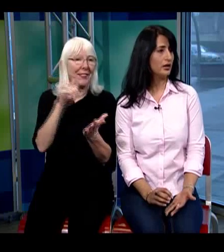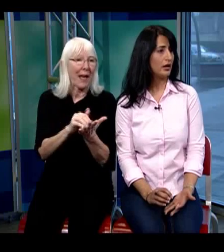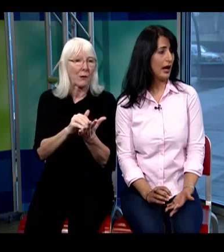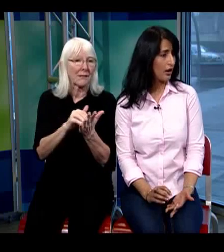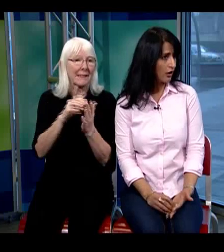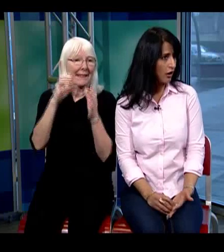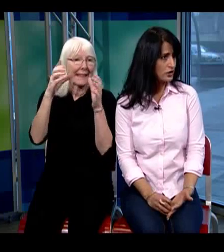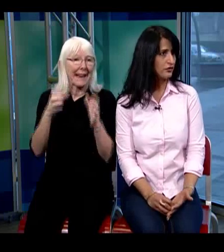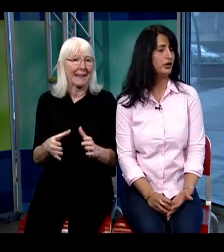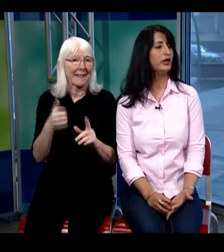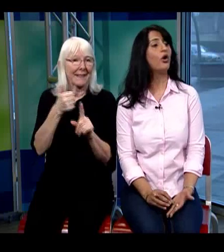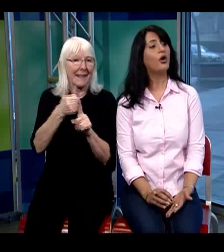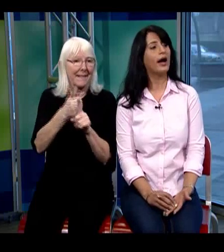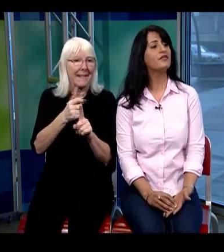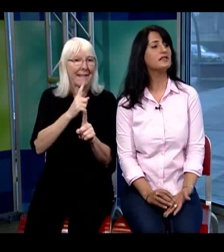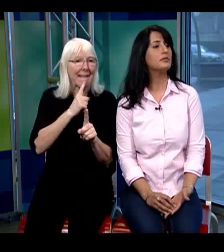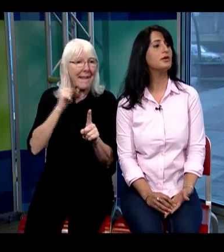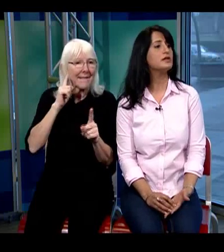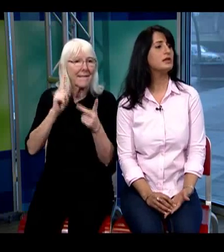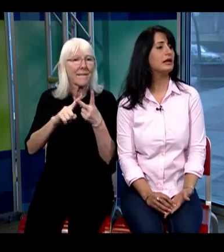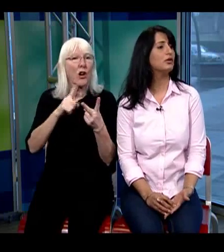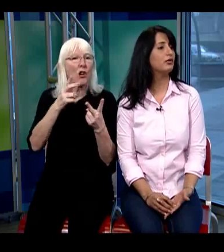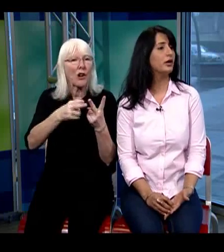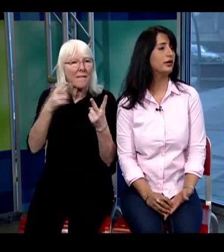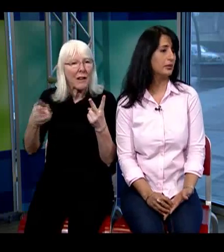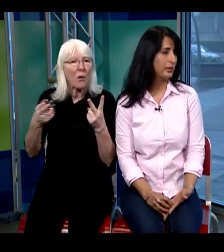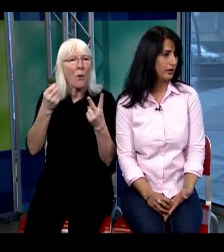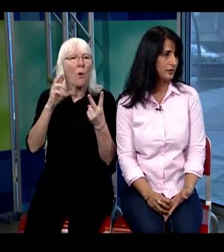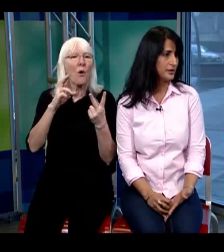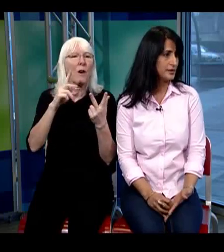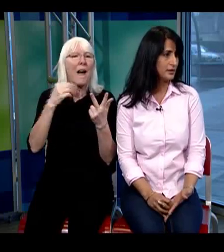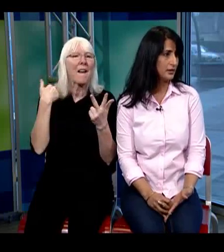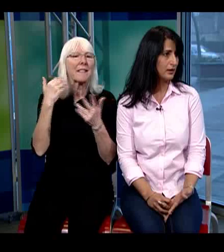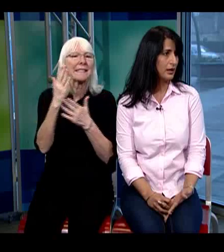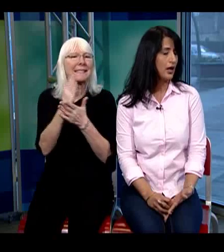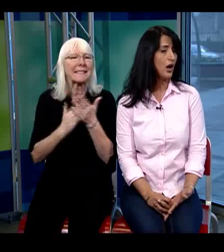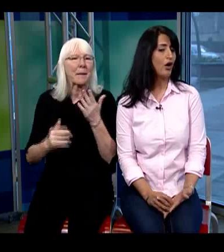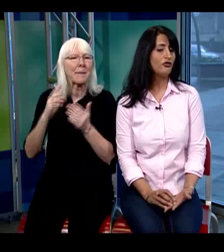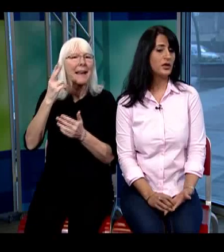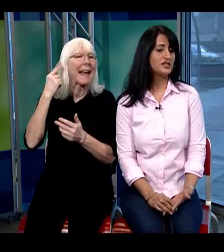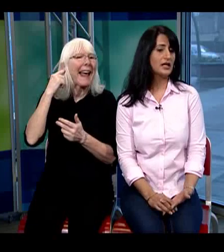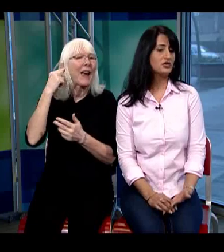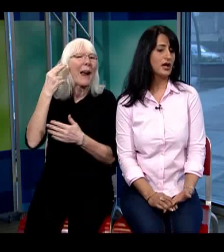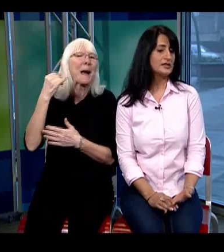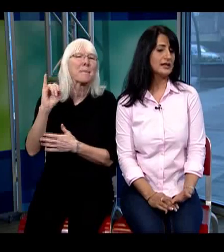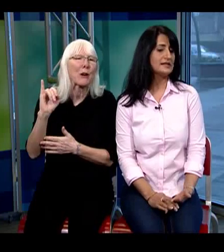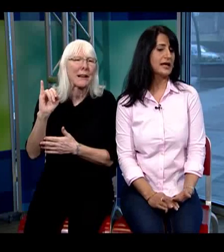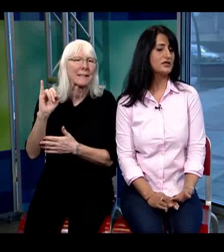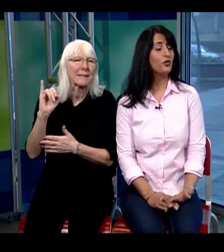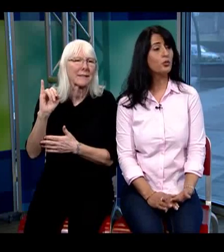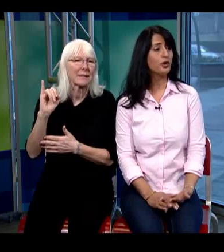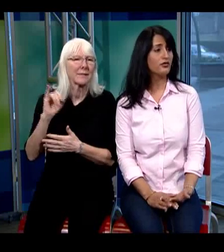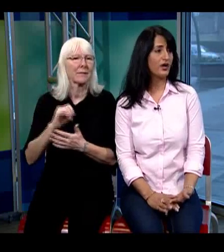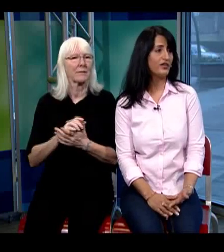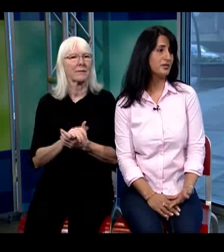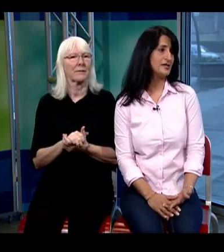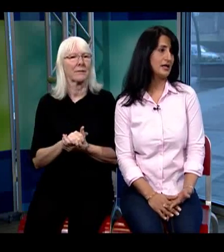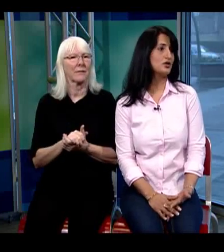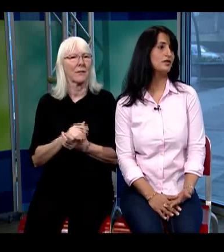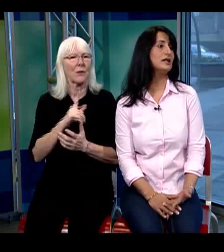are hard of hearing or have some level of hearing impairment of which that translates as 4.5 percent of the